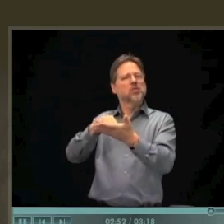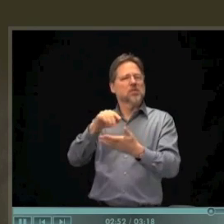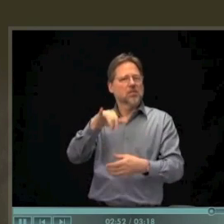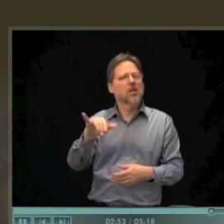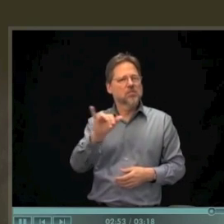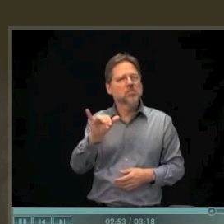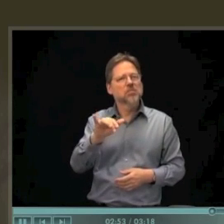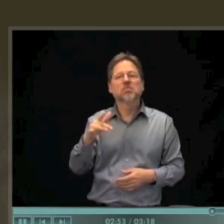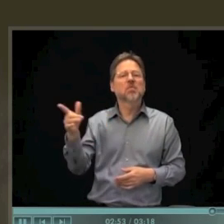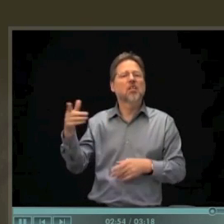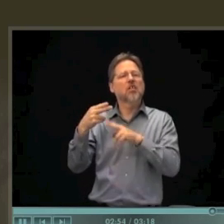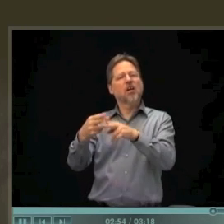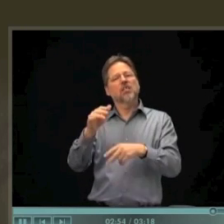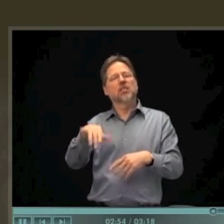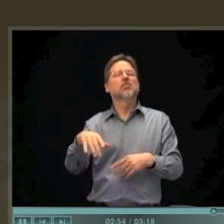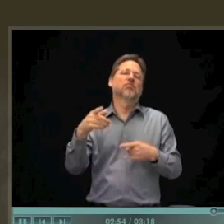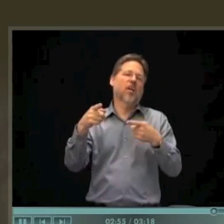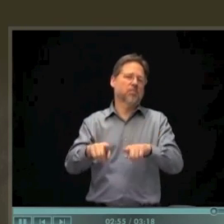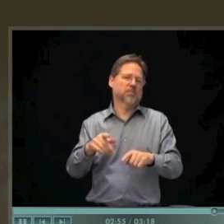to happen less and less with time.